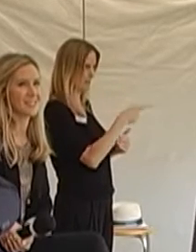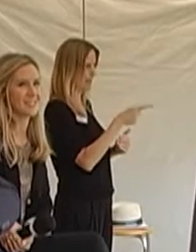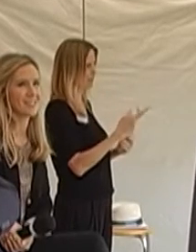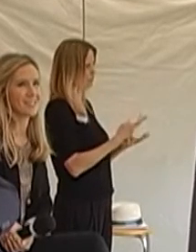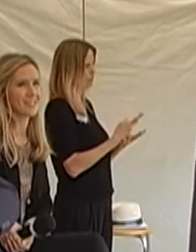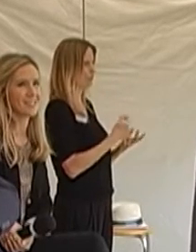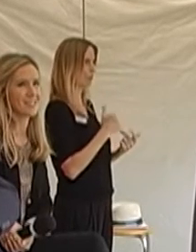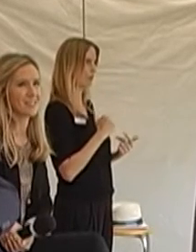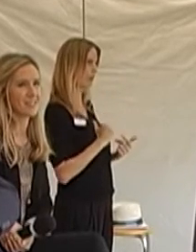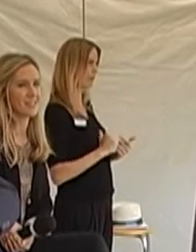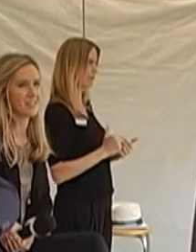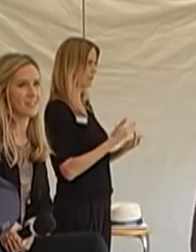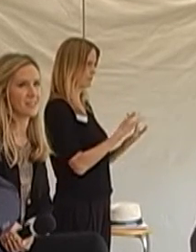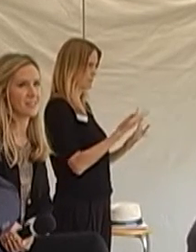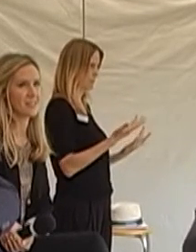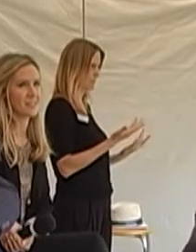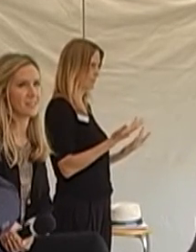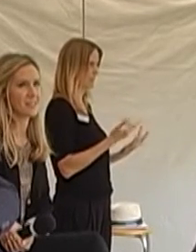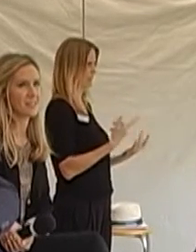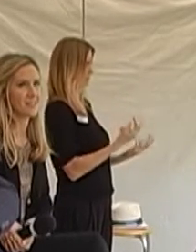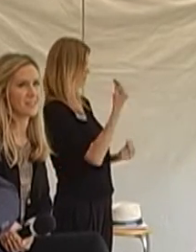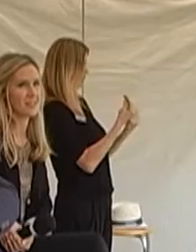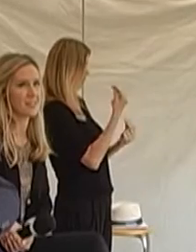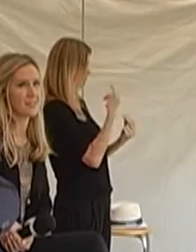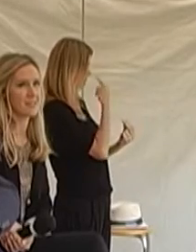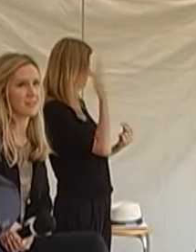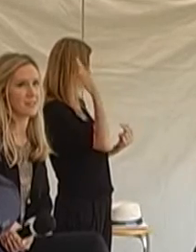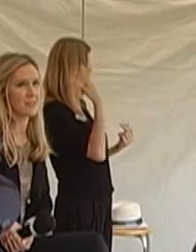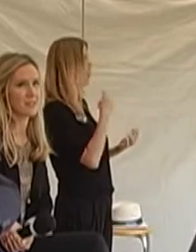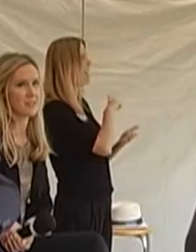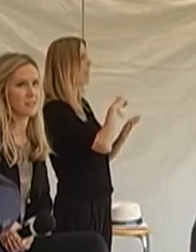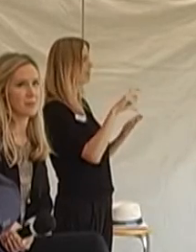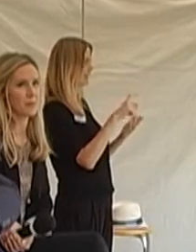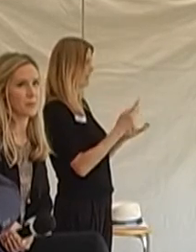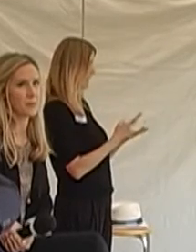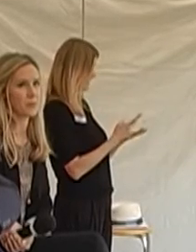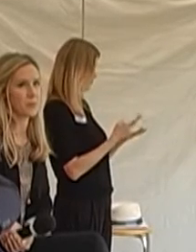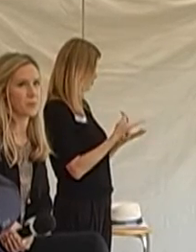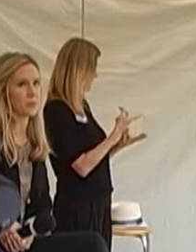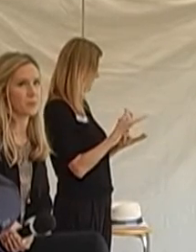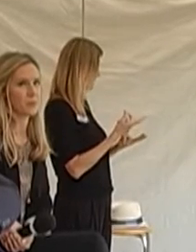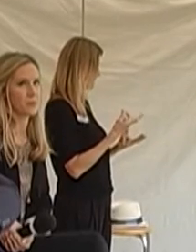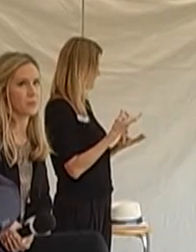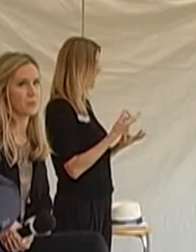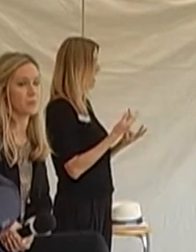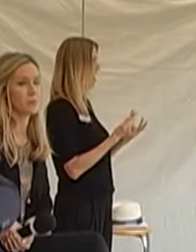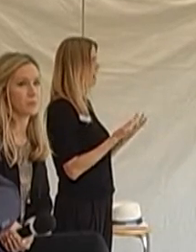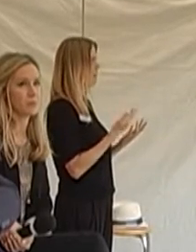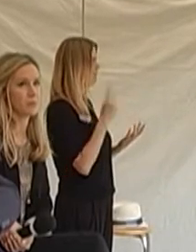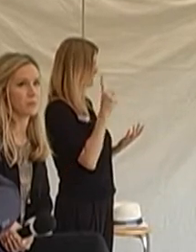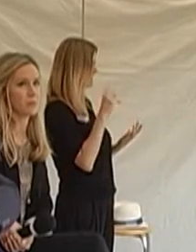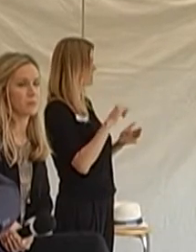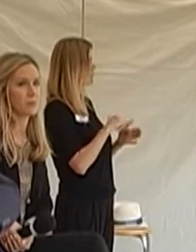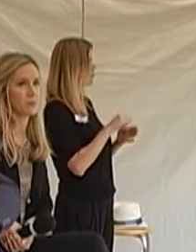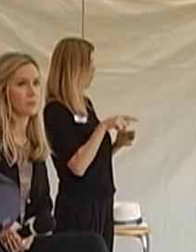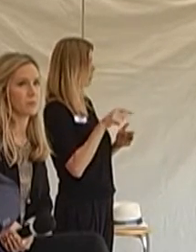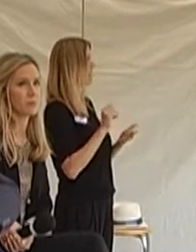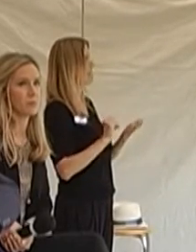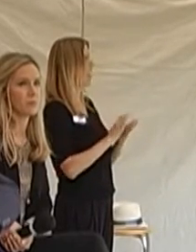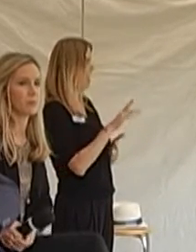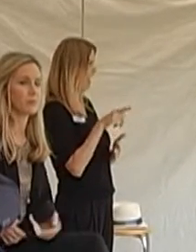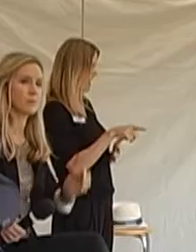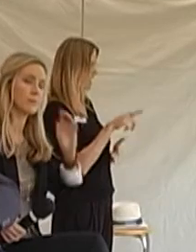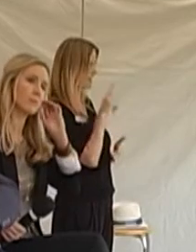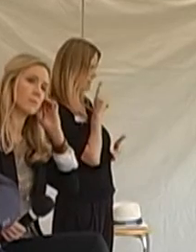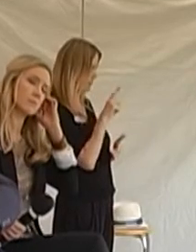was a little joke in an article recently, I think it may have been the same one in the New Yorker, where, oh, there's not much